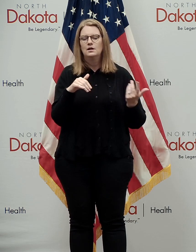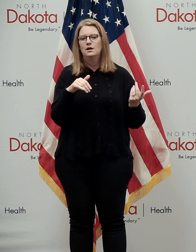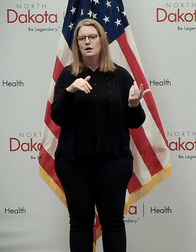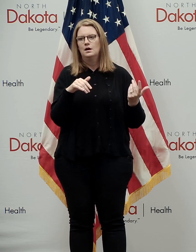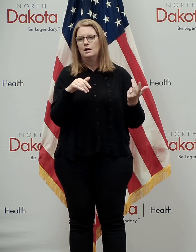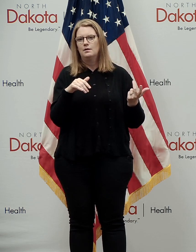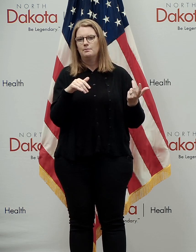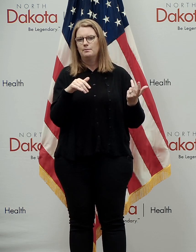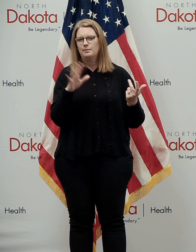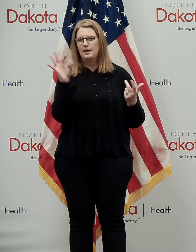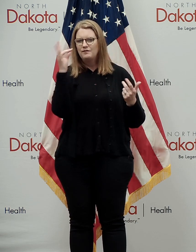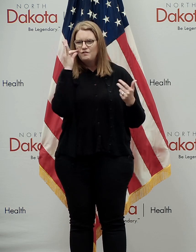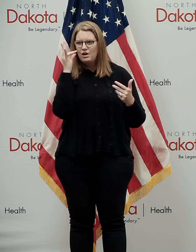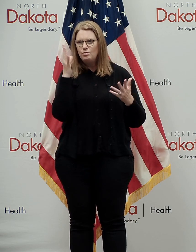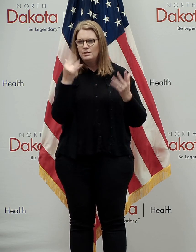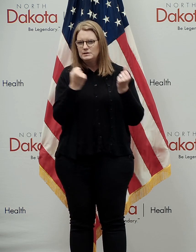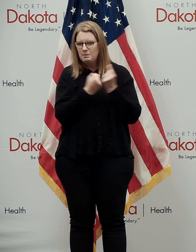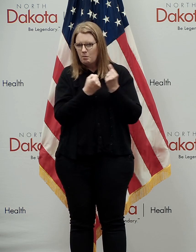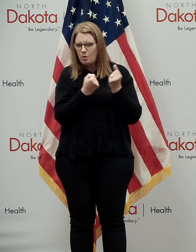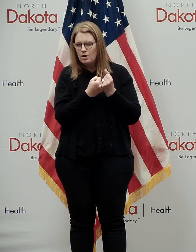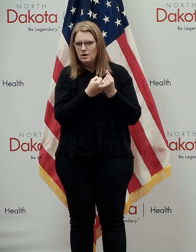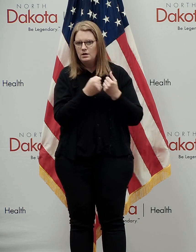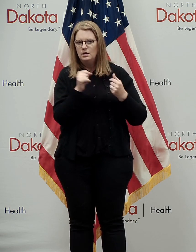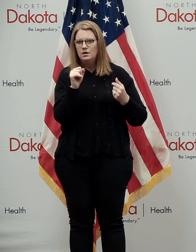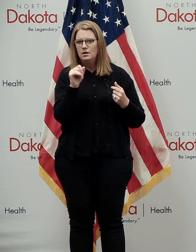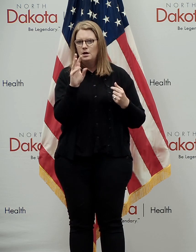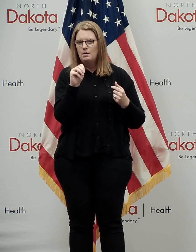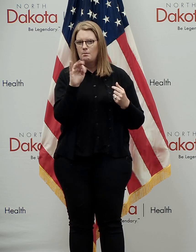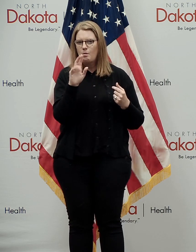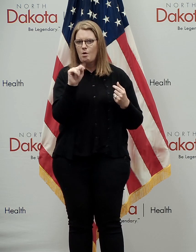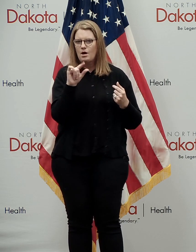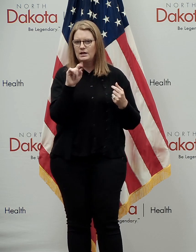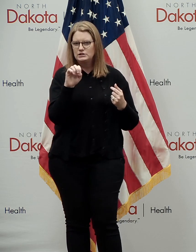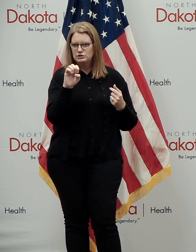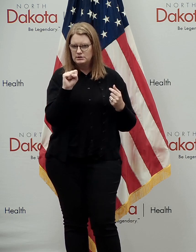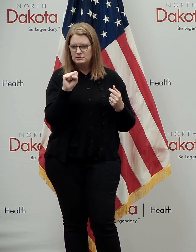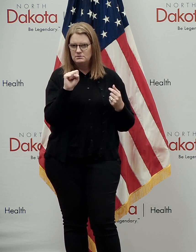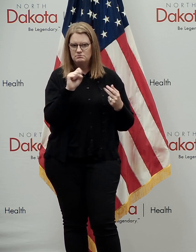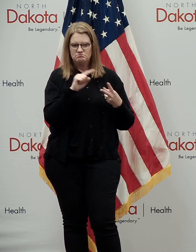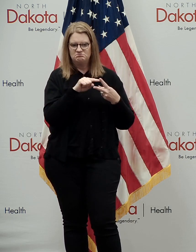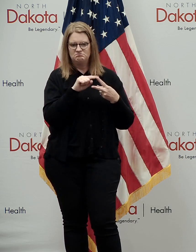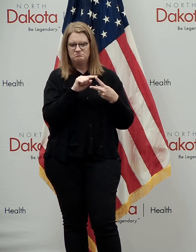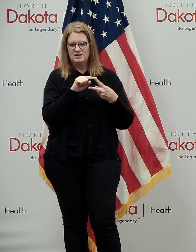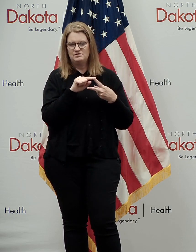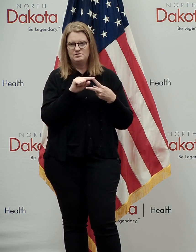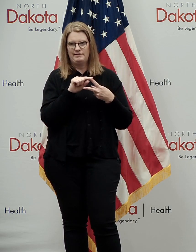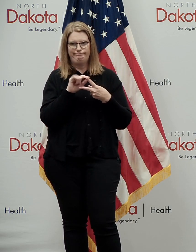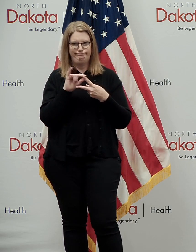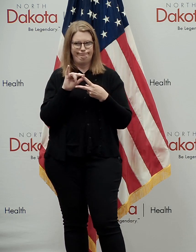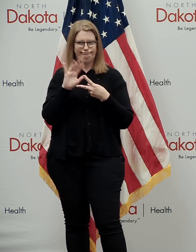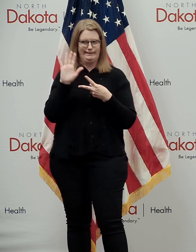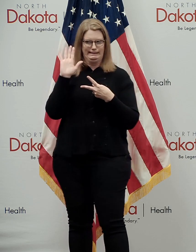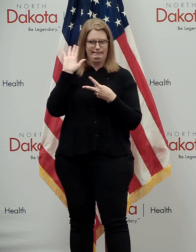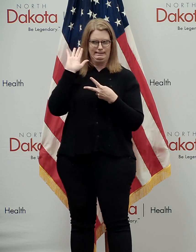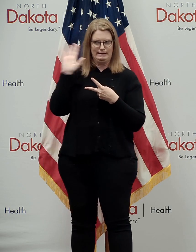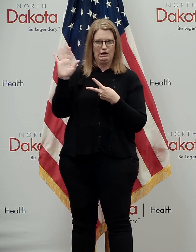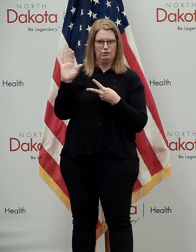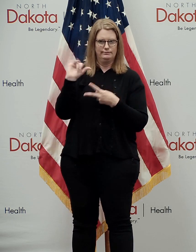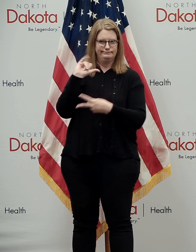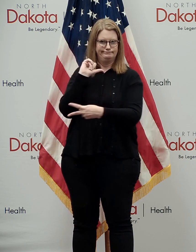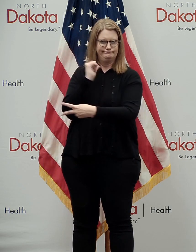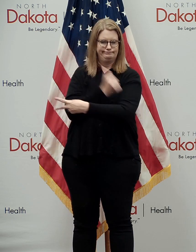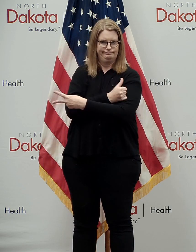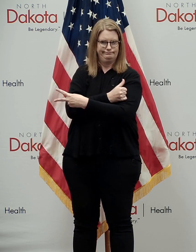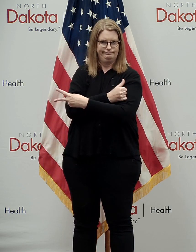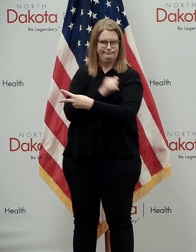development, or federally backed mortgages, and that's totally within their purview if that's something that the feds want to do, because they're